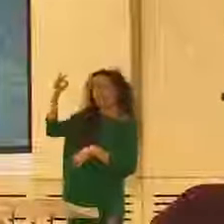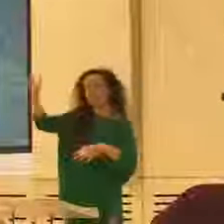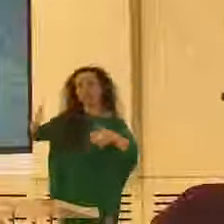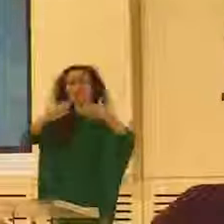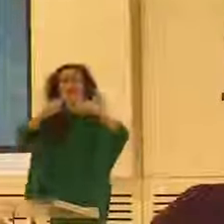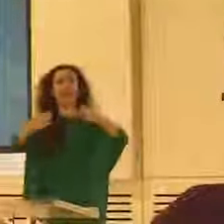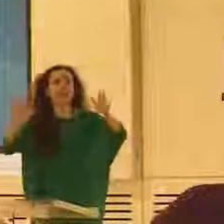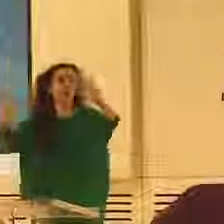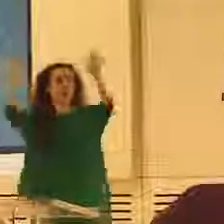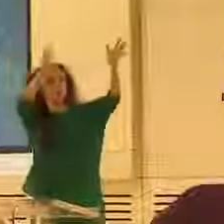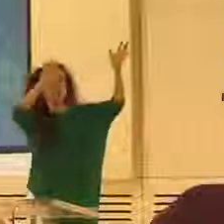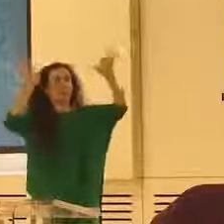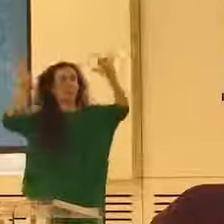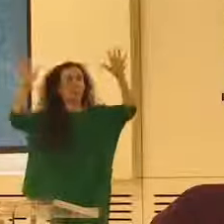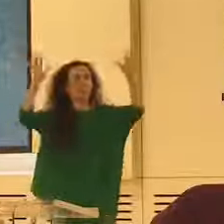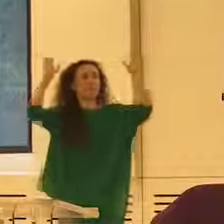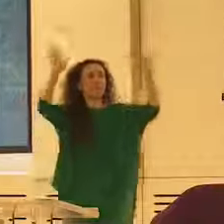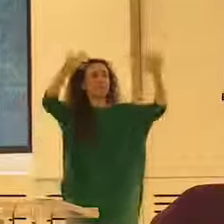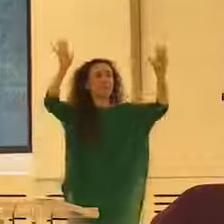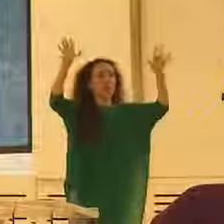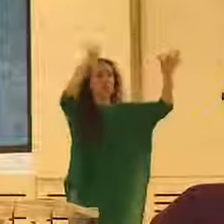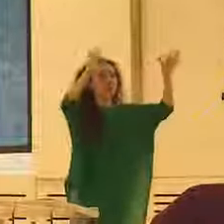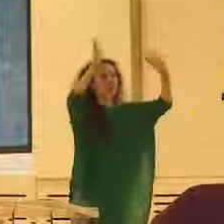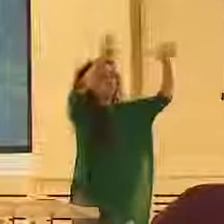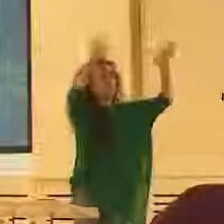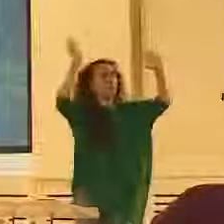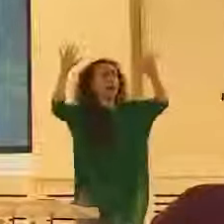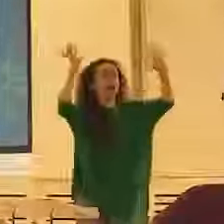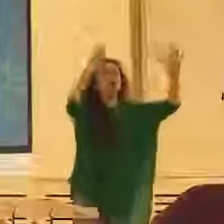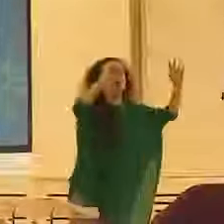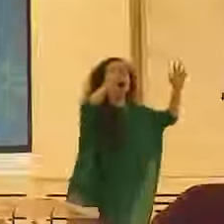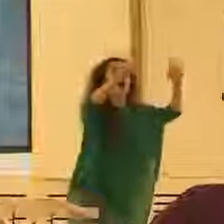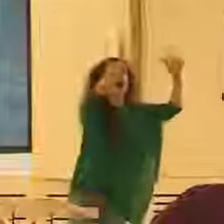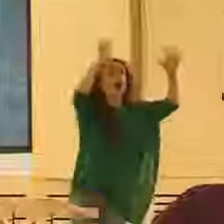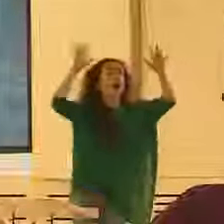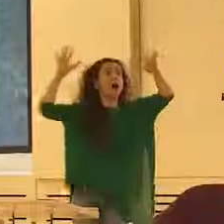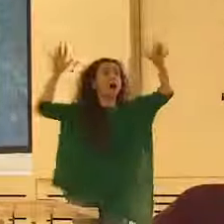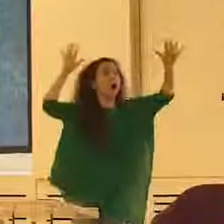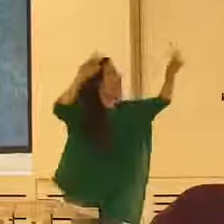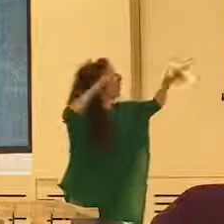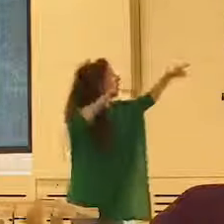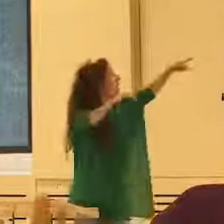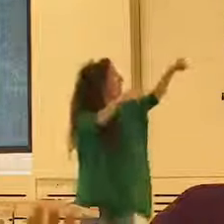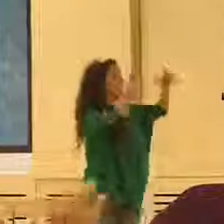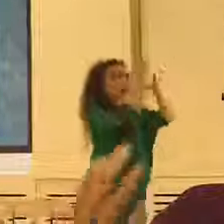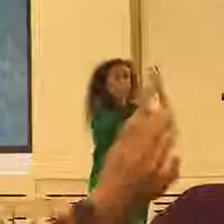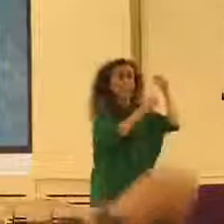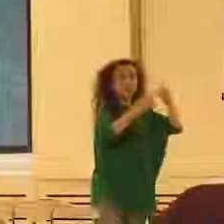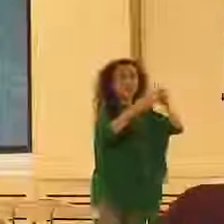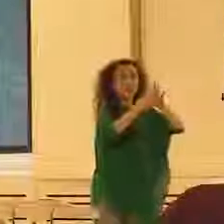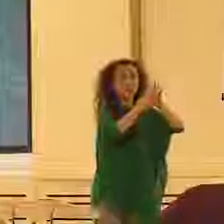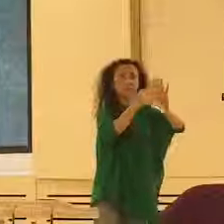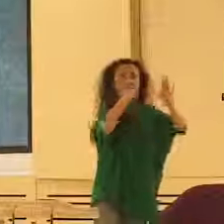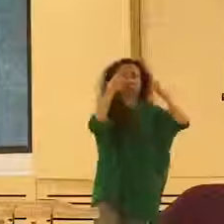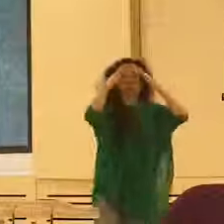the play 4.48 Psychosis. And